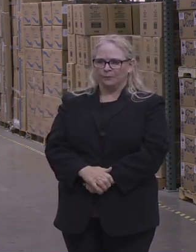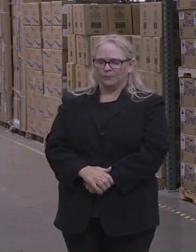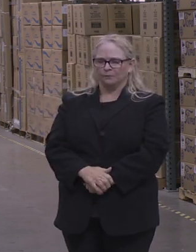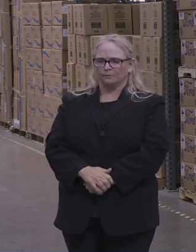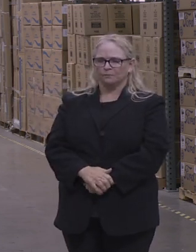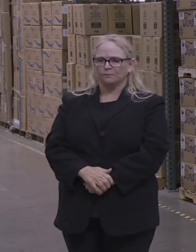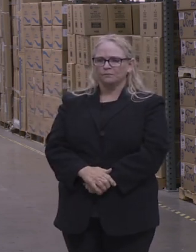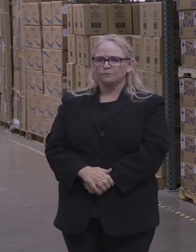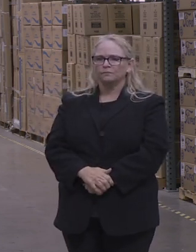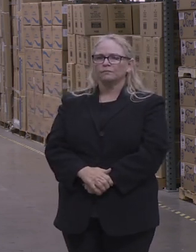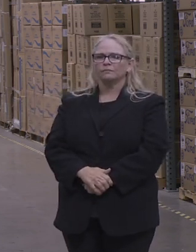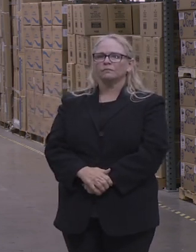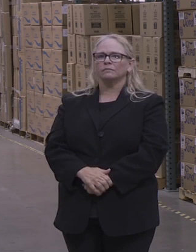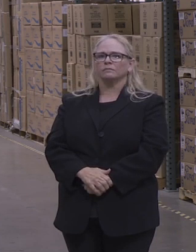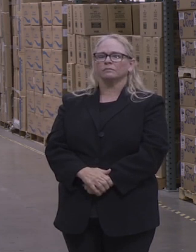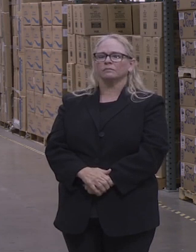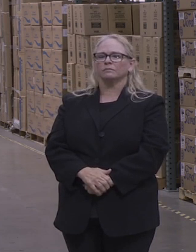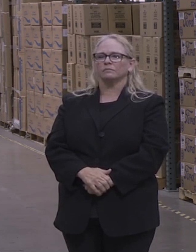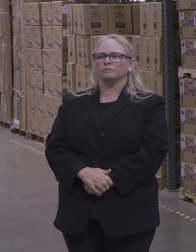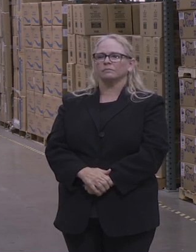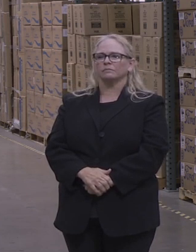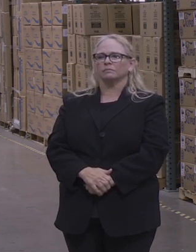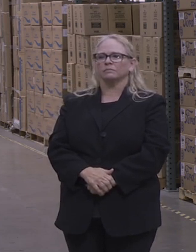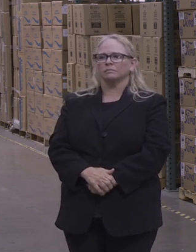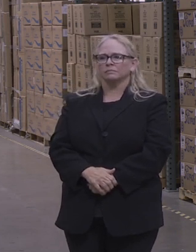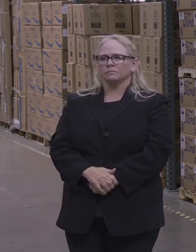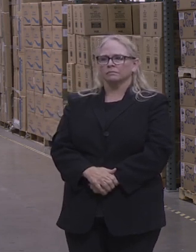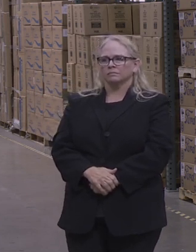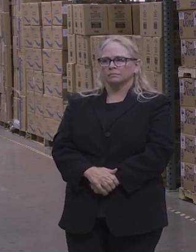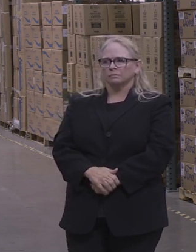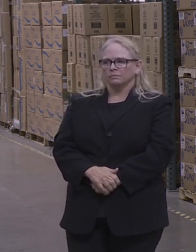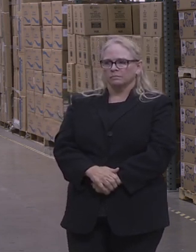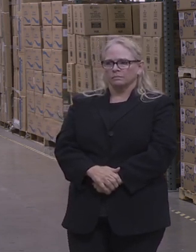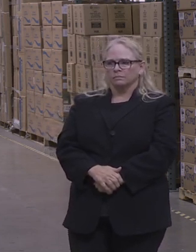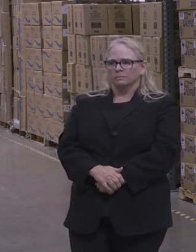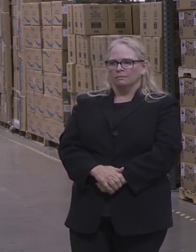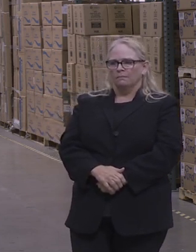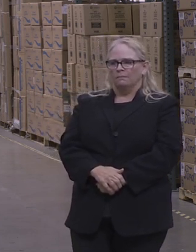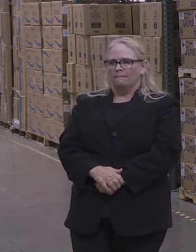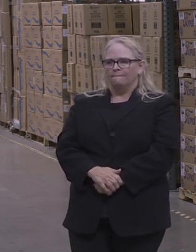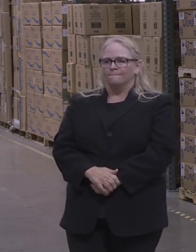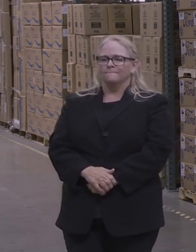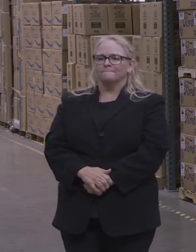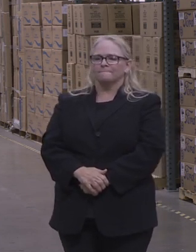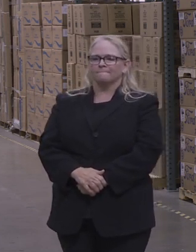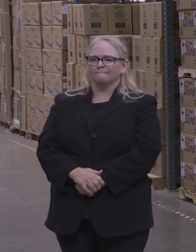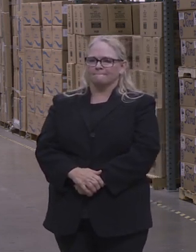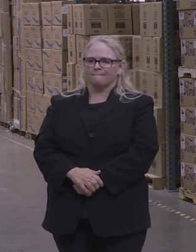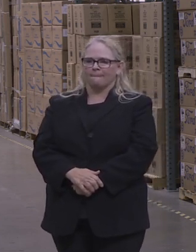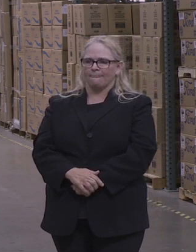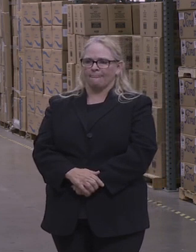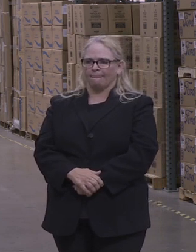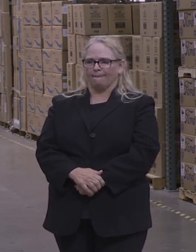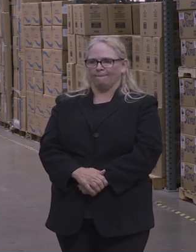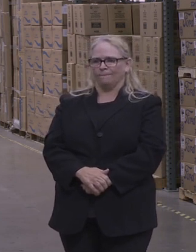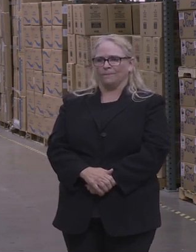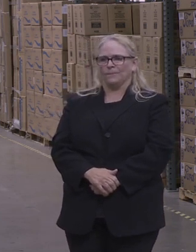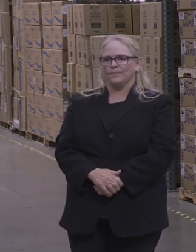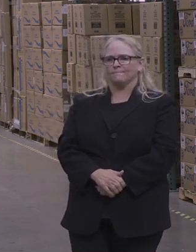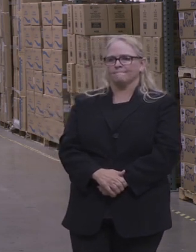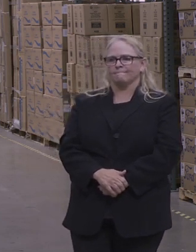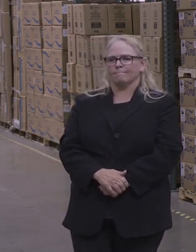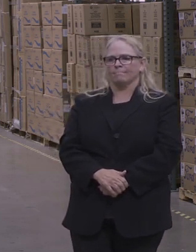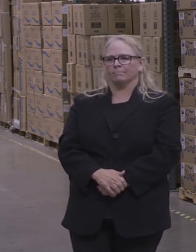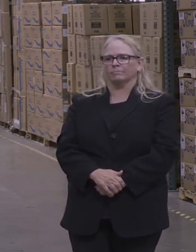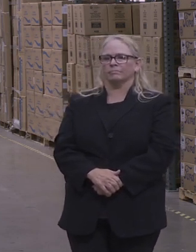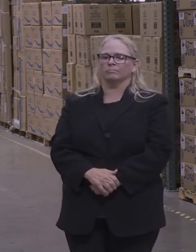Hello, Governor. I was hoping to get some clarity on the state's ICU bed capacity. The state's COVID website shows around 4,000